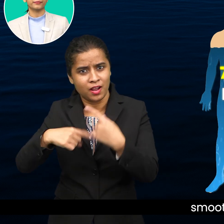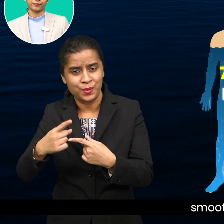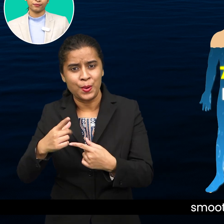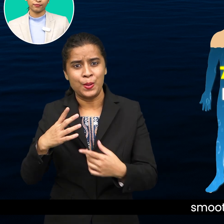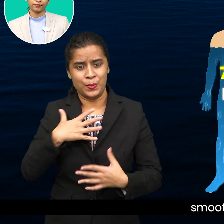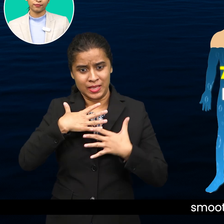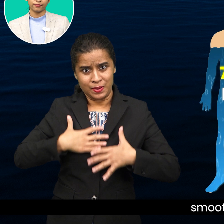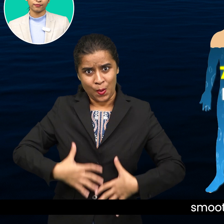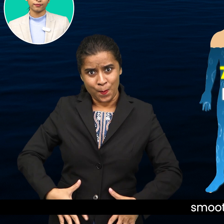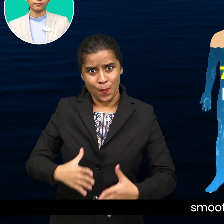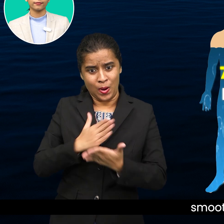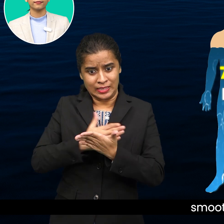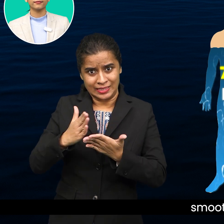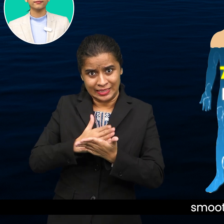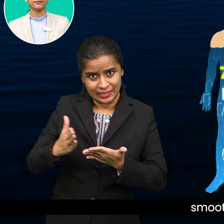smoothly.